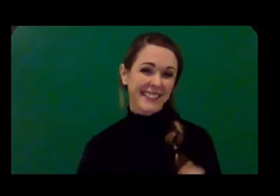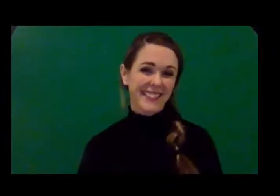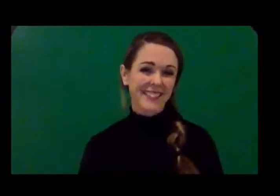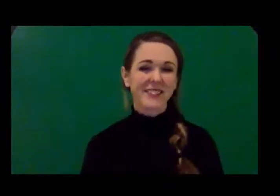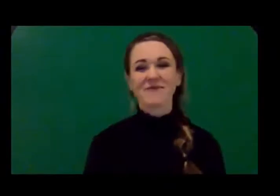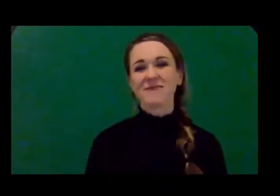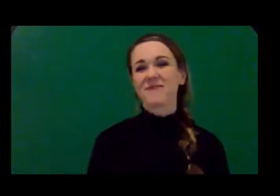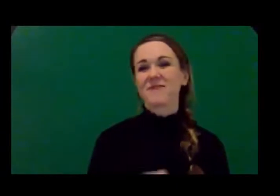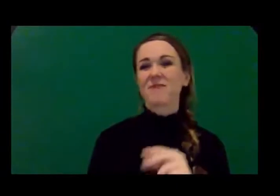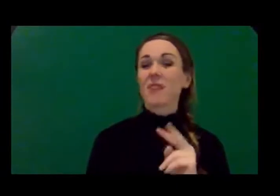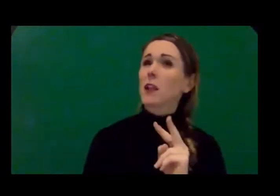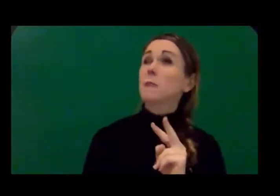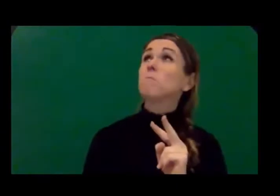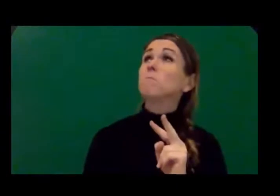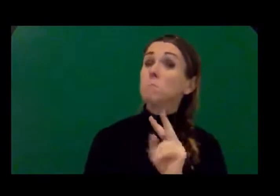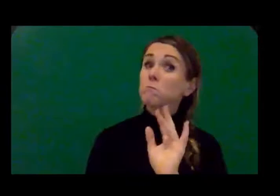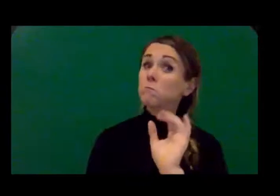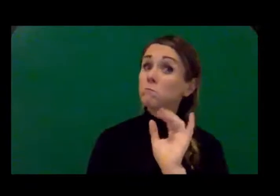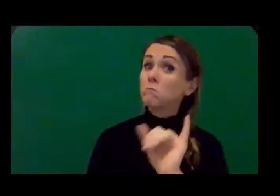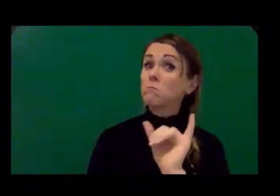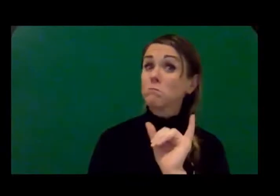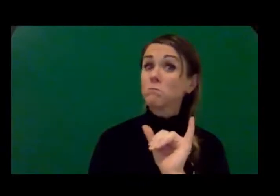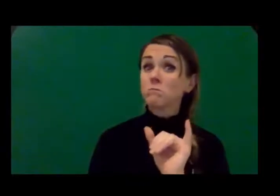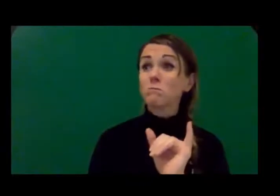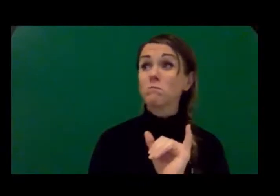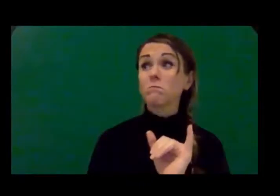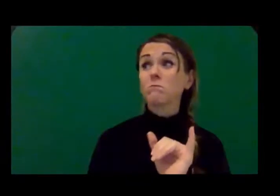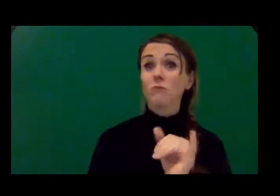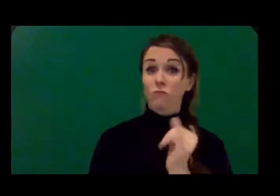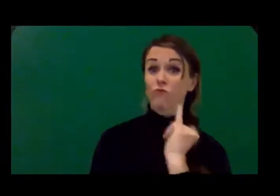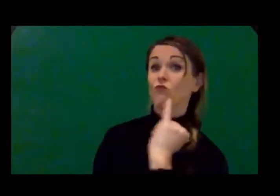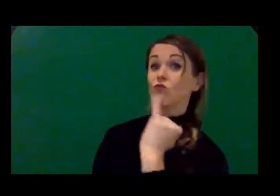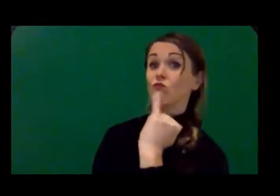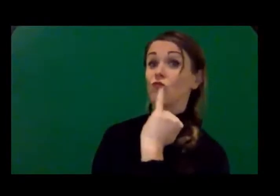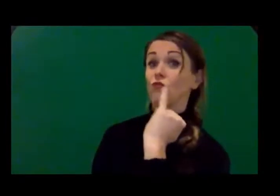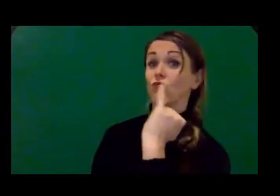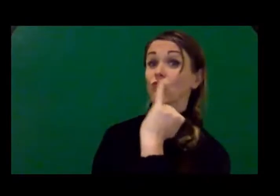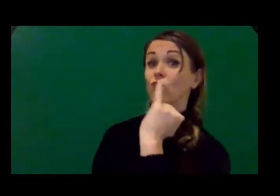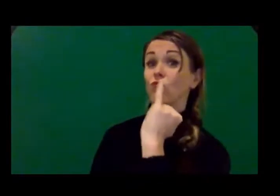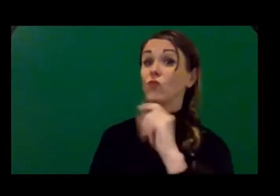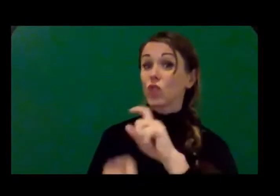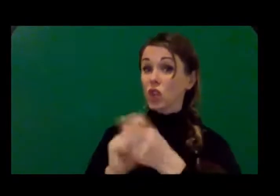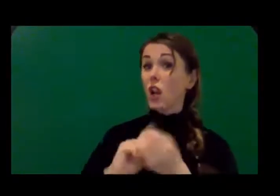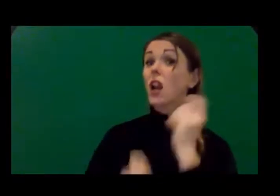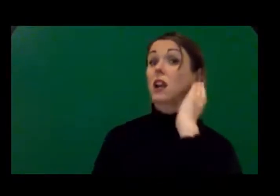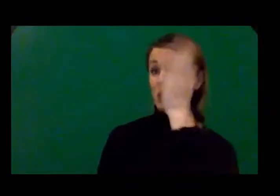Polliwog says, oh, I see. Me too. I'm going to change as well. Me too.